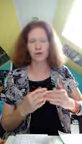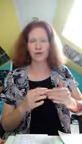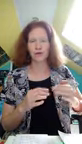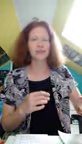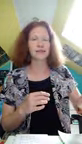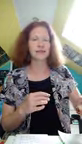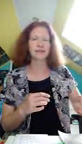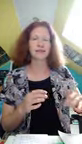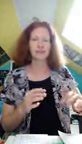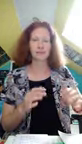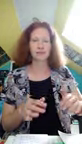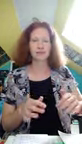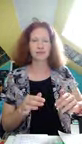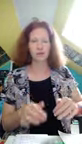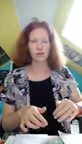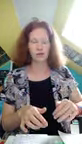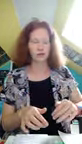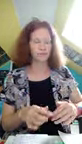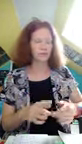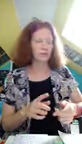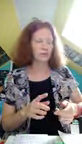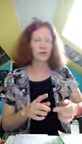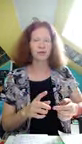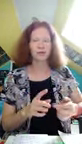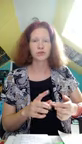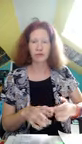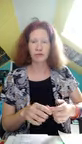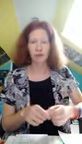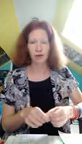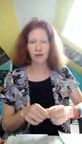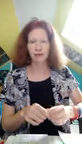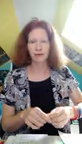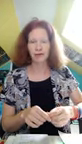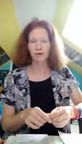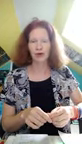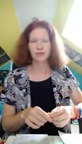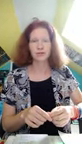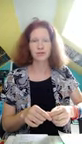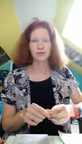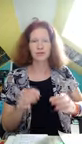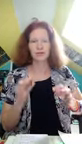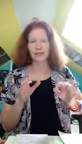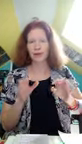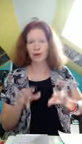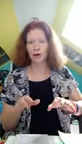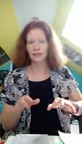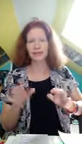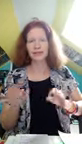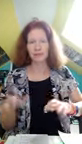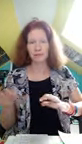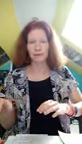So here's a list of some things that you can do. So whenever you're explaining directions, do it slowly, step by